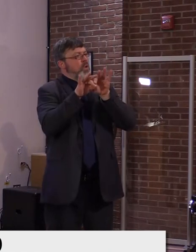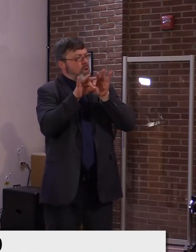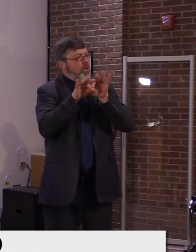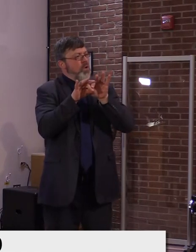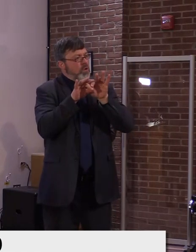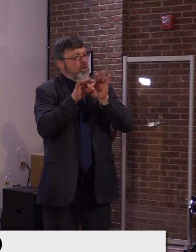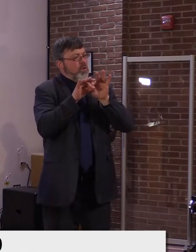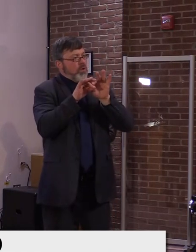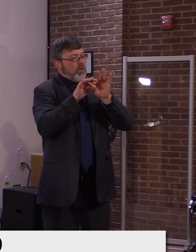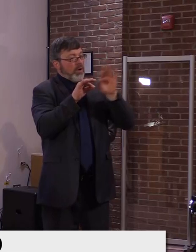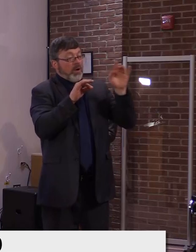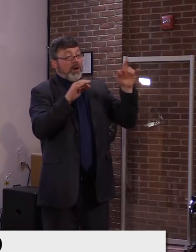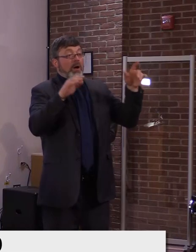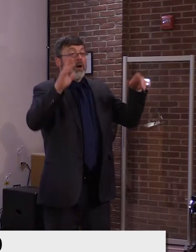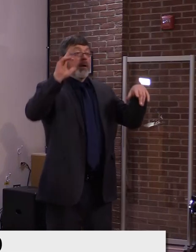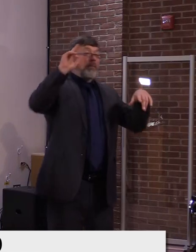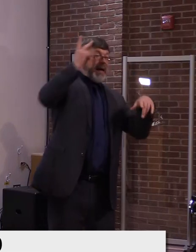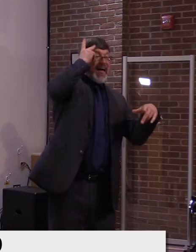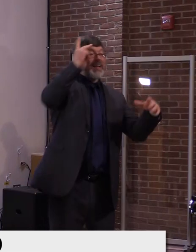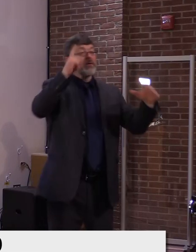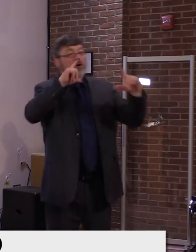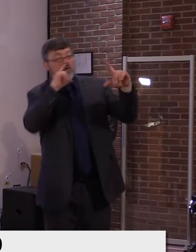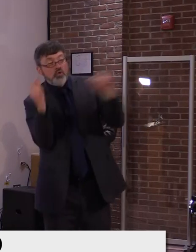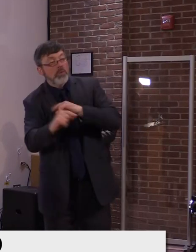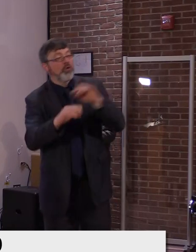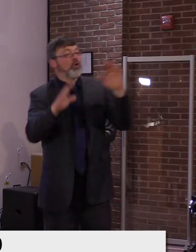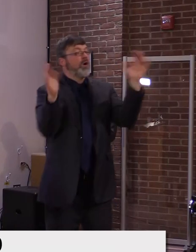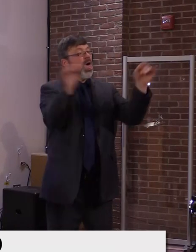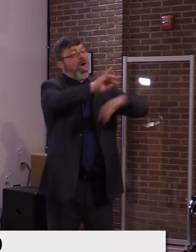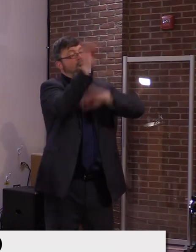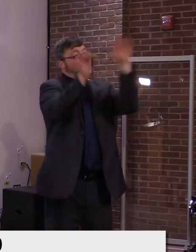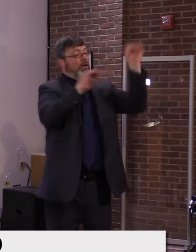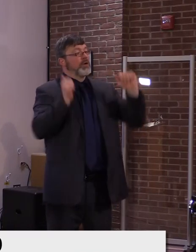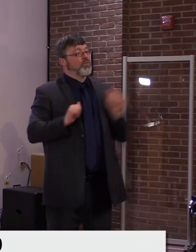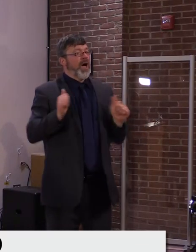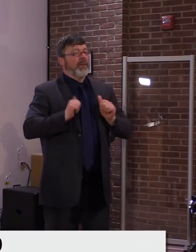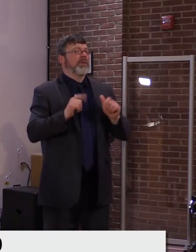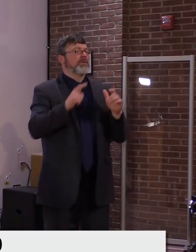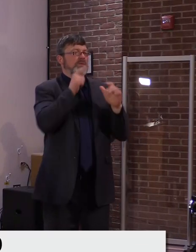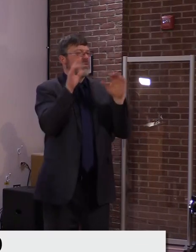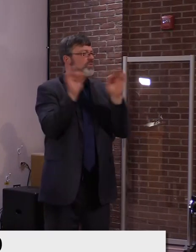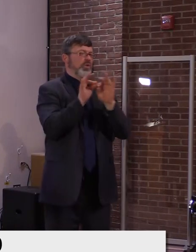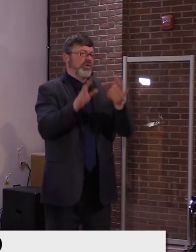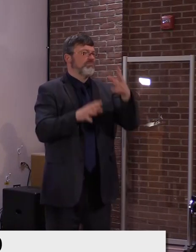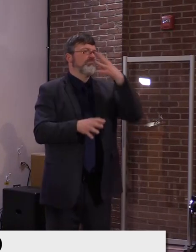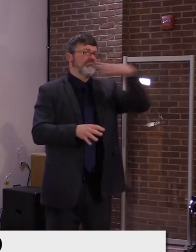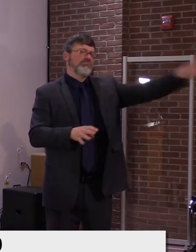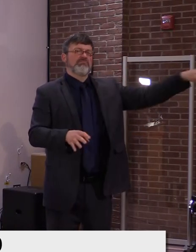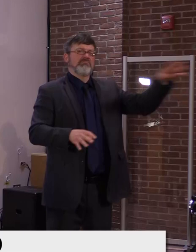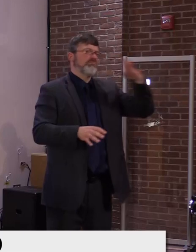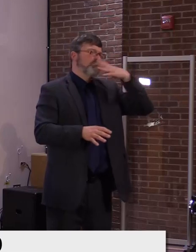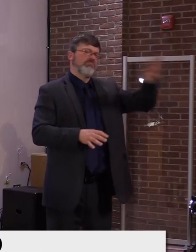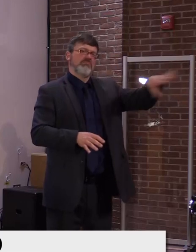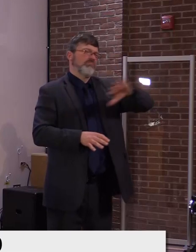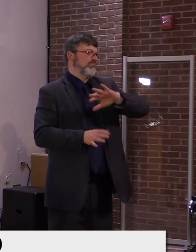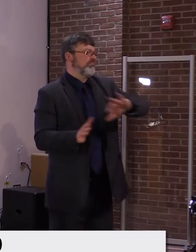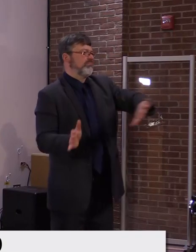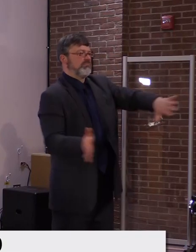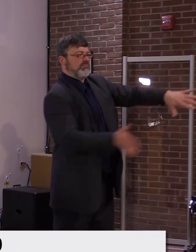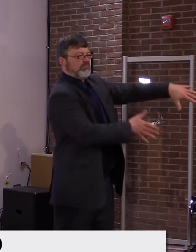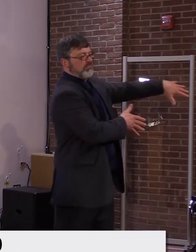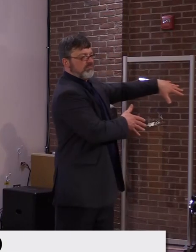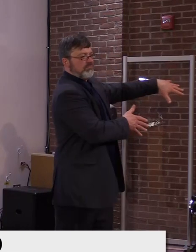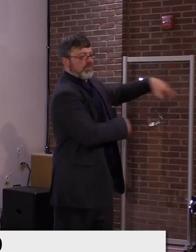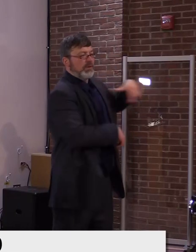trying to accomplish. And I think what the CDC and FDA did, first of all, this was